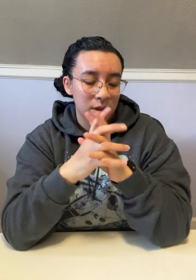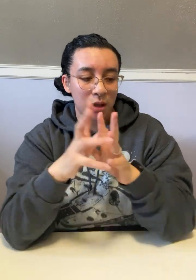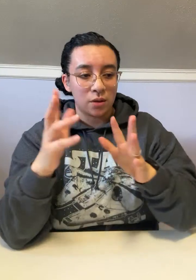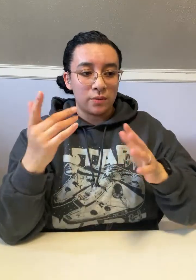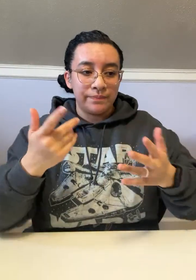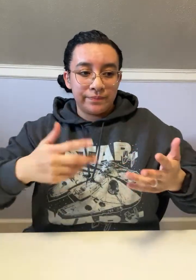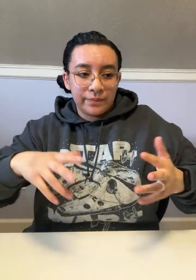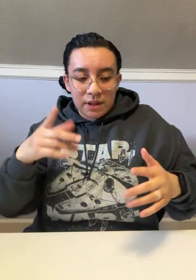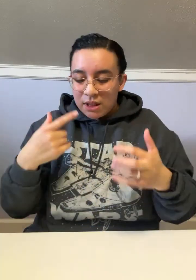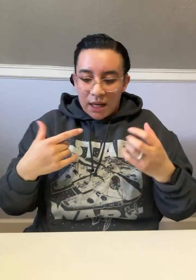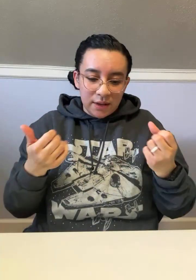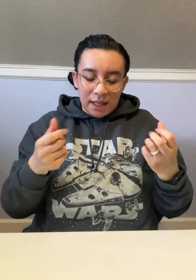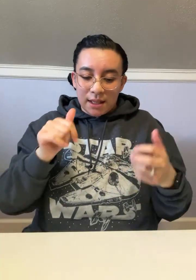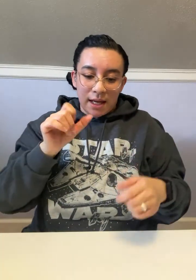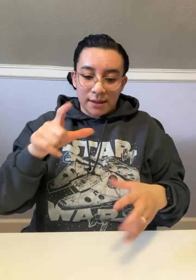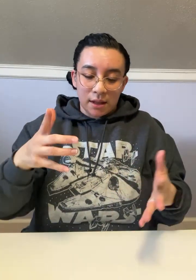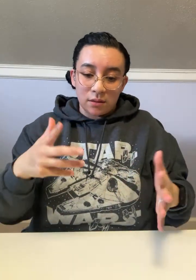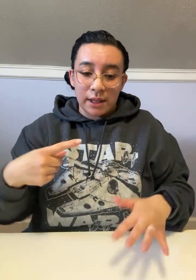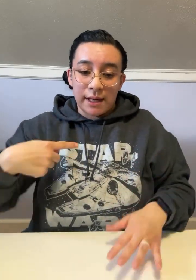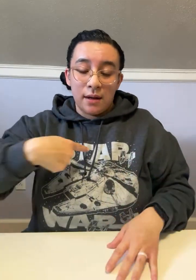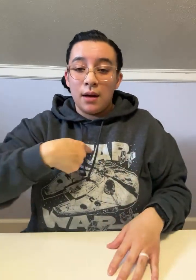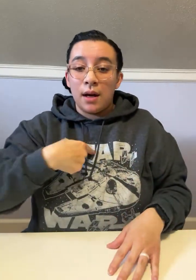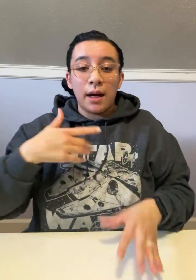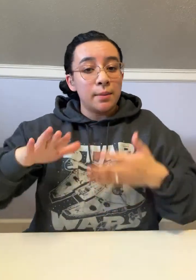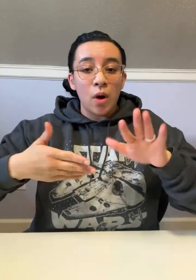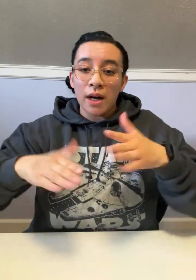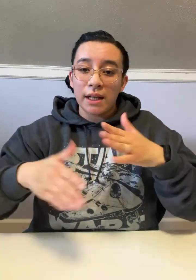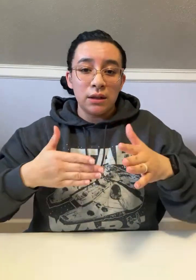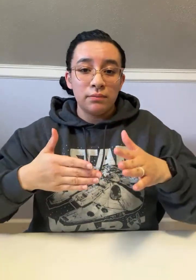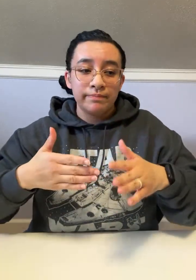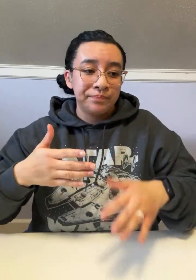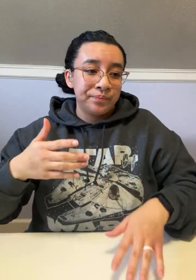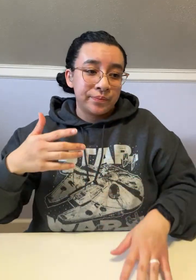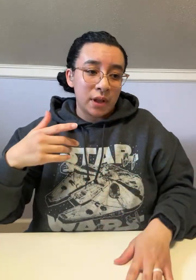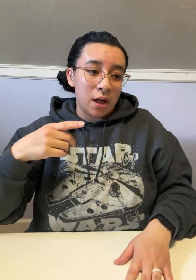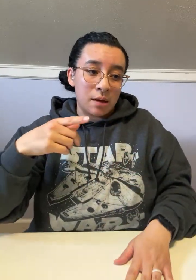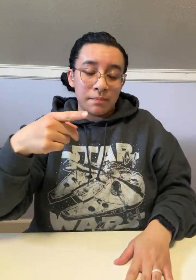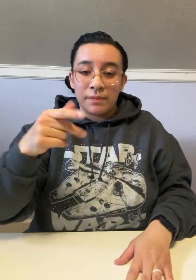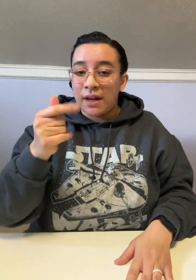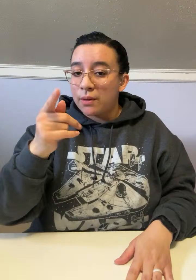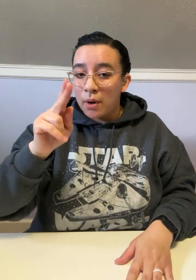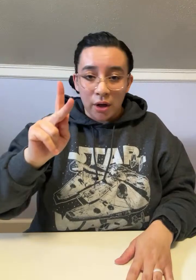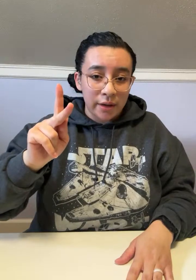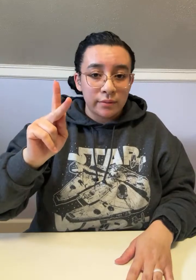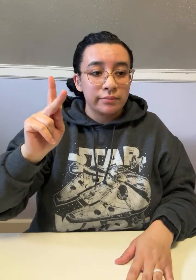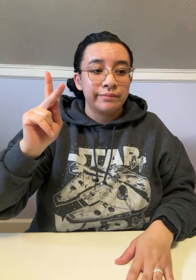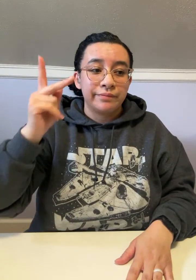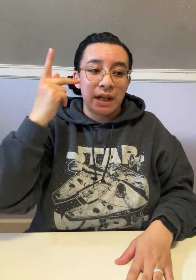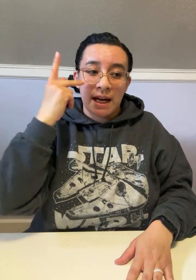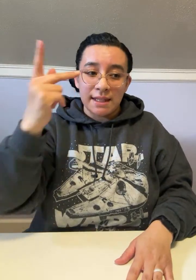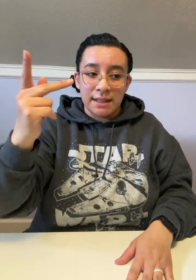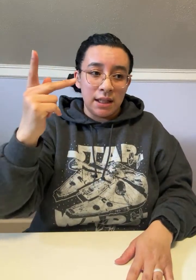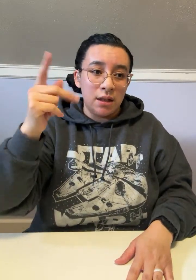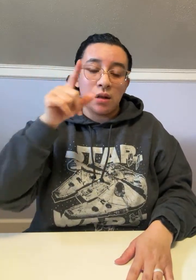so this is how you sign in ASL. Like, I'm walking at the park and I see a